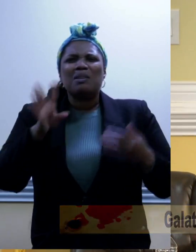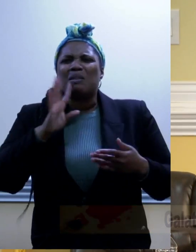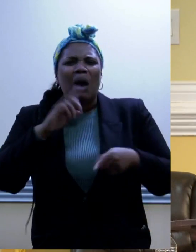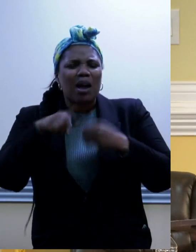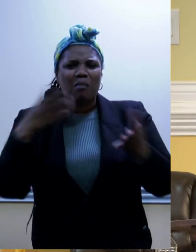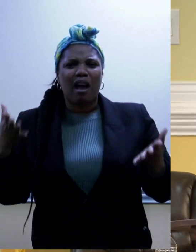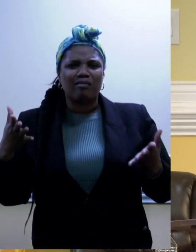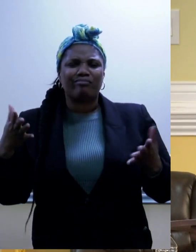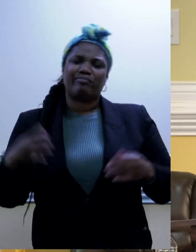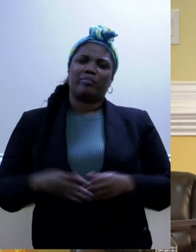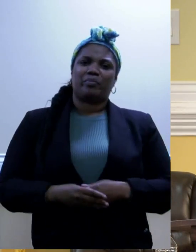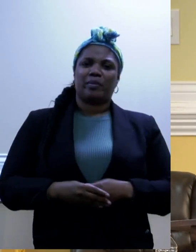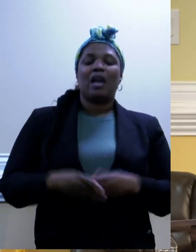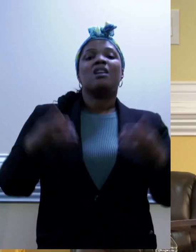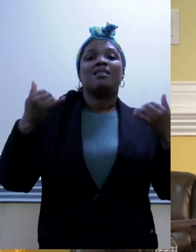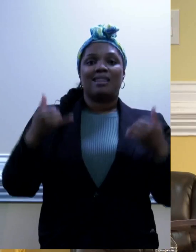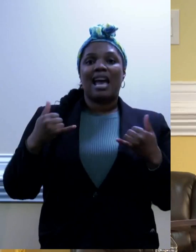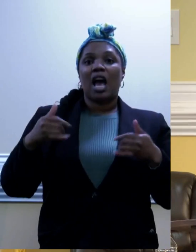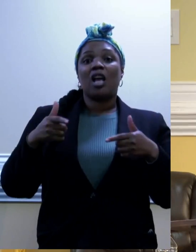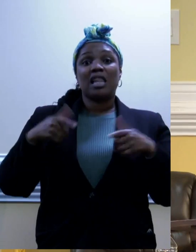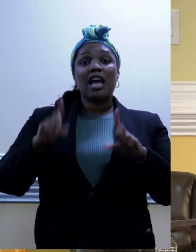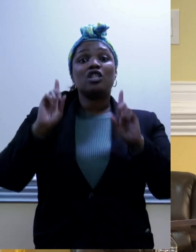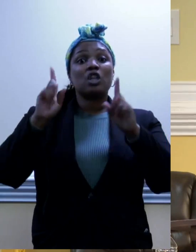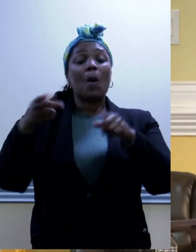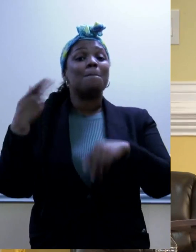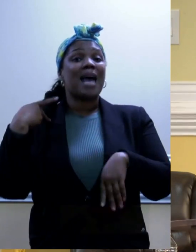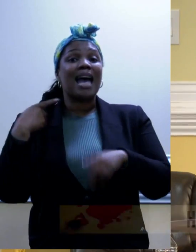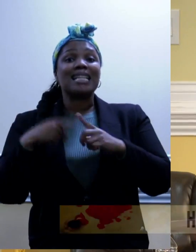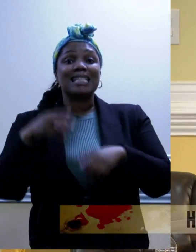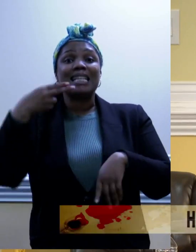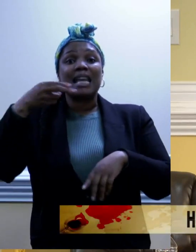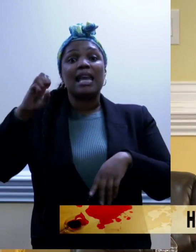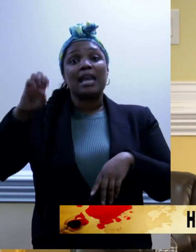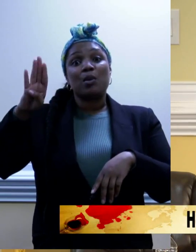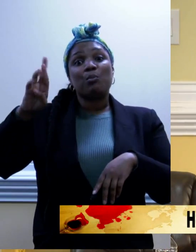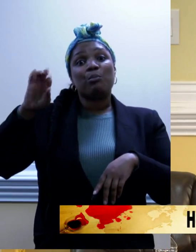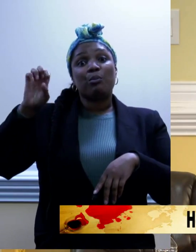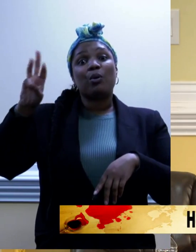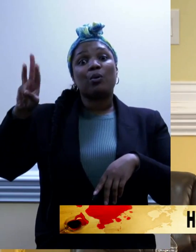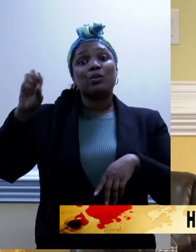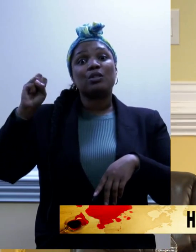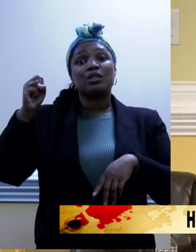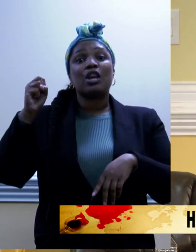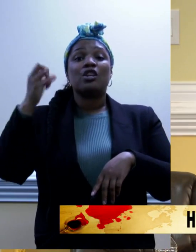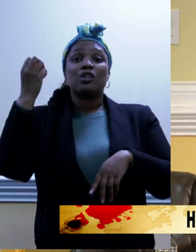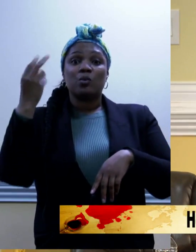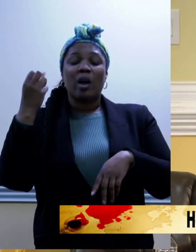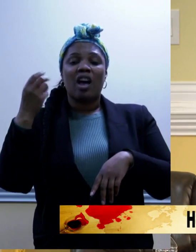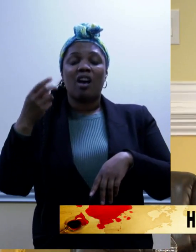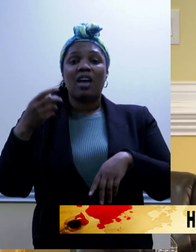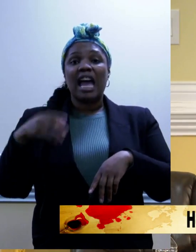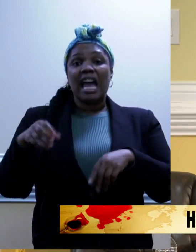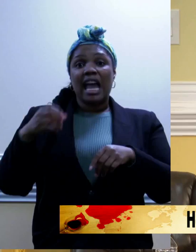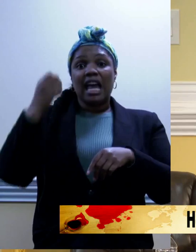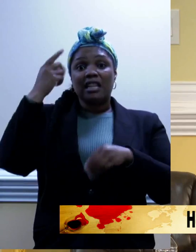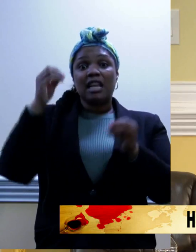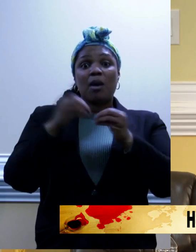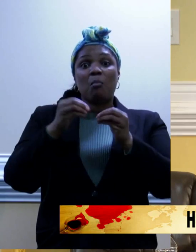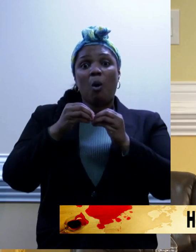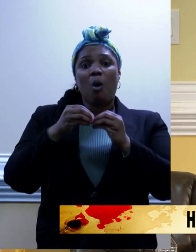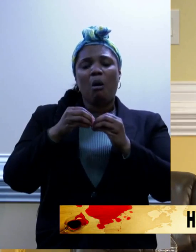finish where he said, a body thou hast prepared me. So we know where the body came from. It came out of the lineage of Abraham.